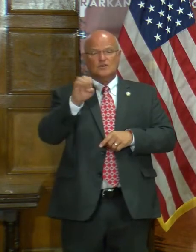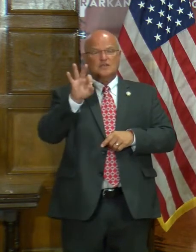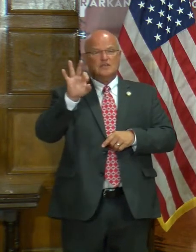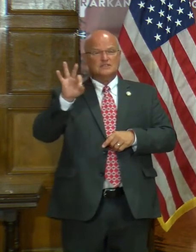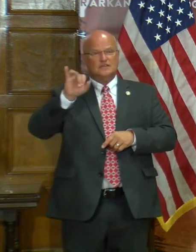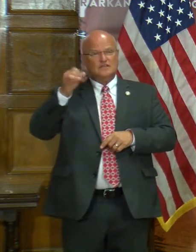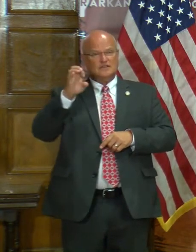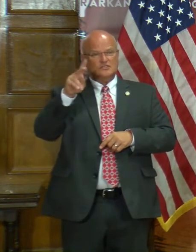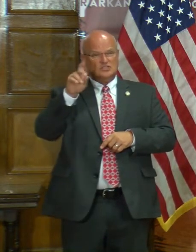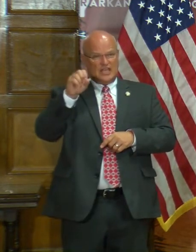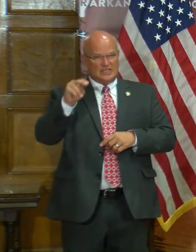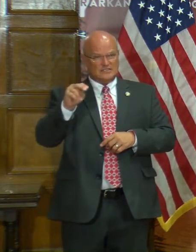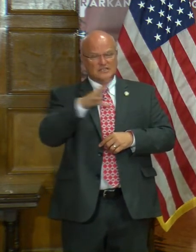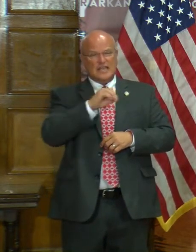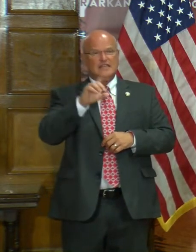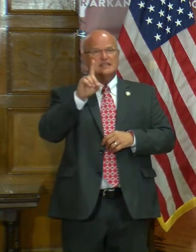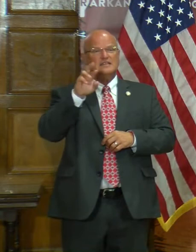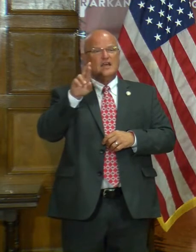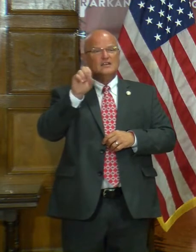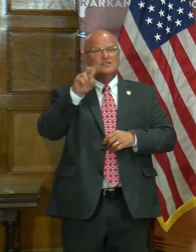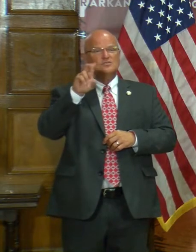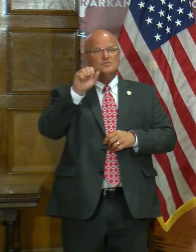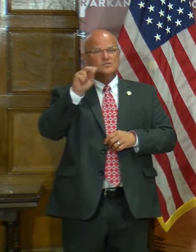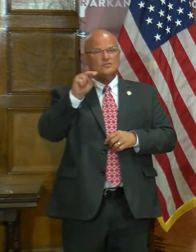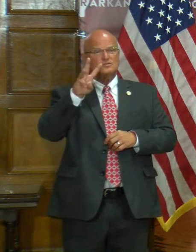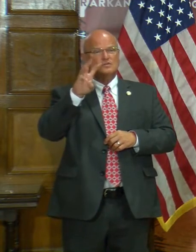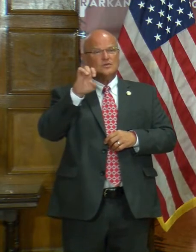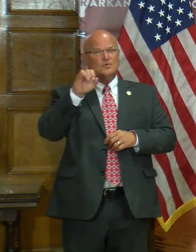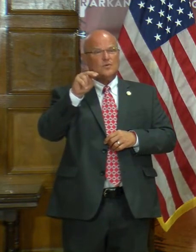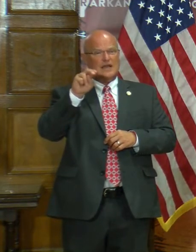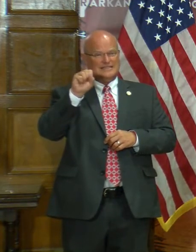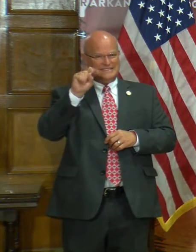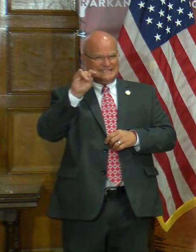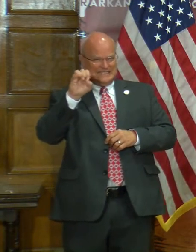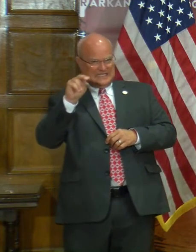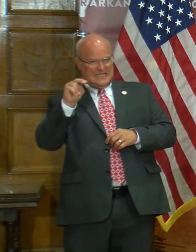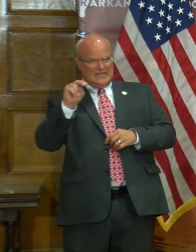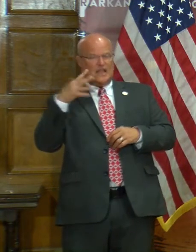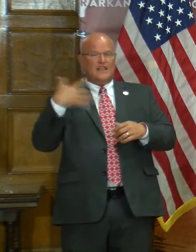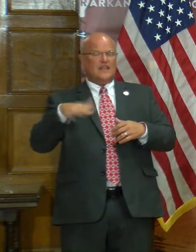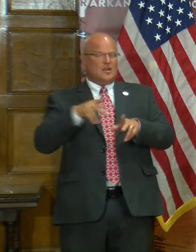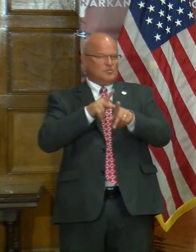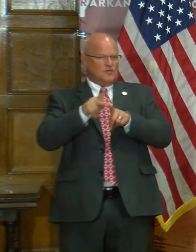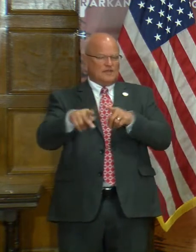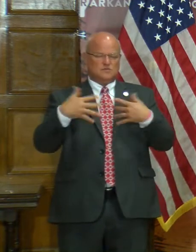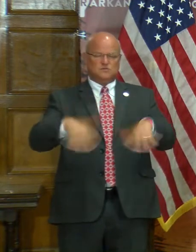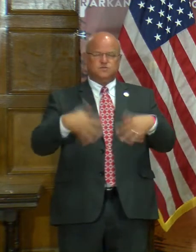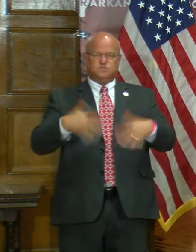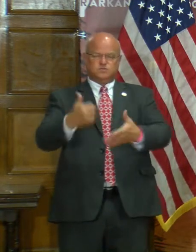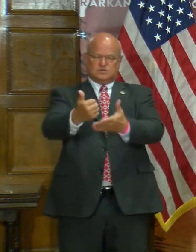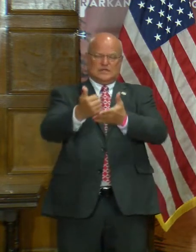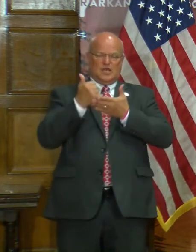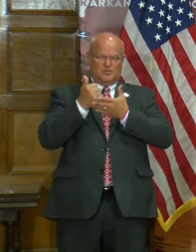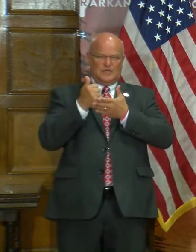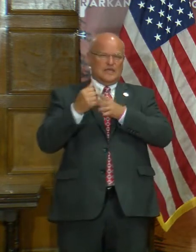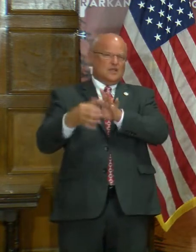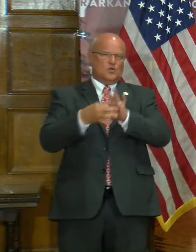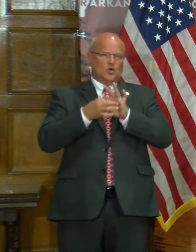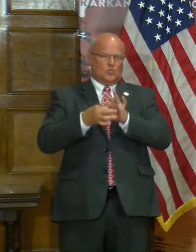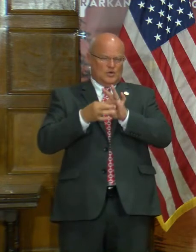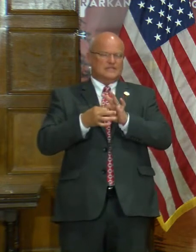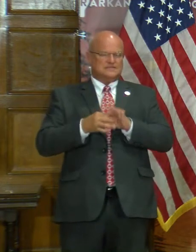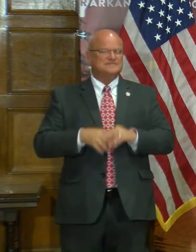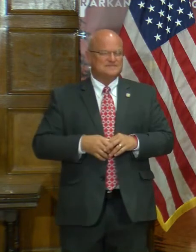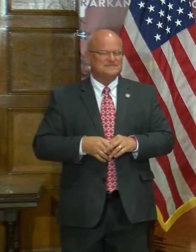Jackson and Dr. Susan Weinstein, and I applaud them for their professionalism and their cooperation in helping